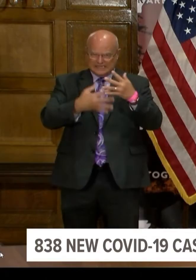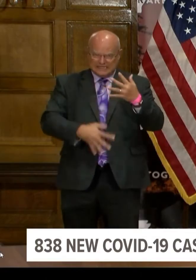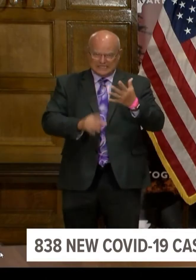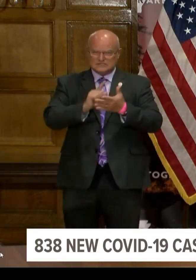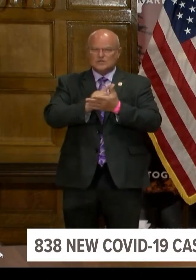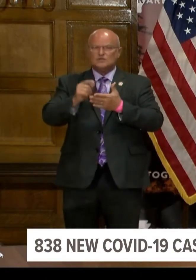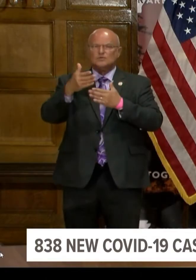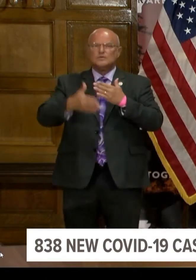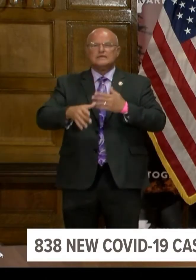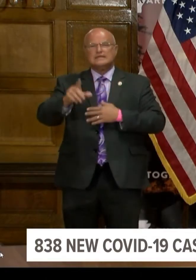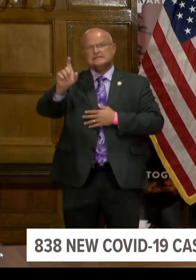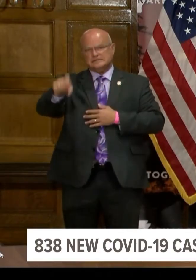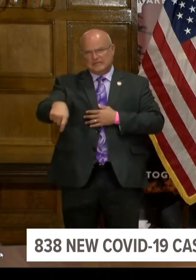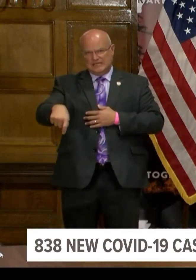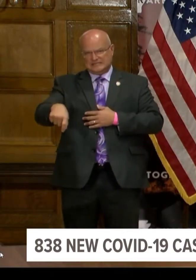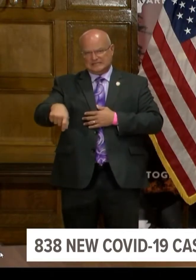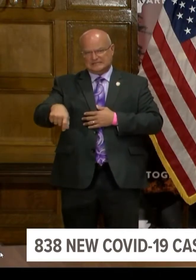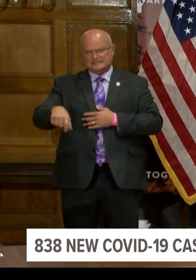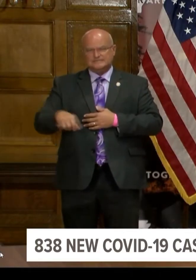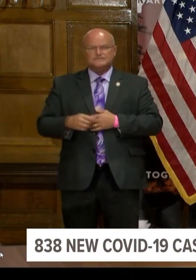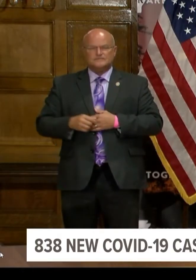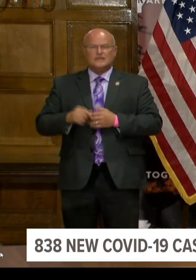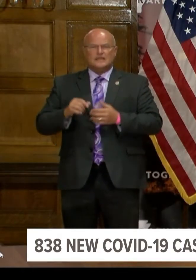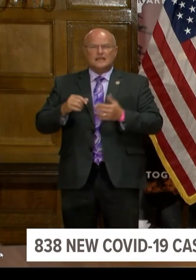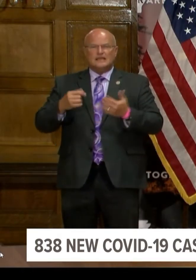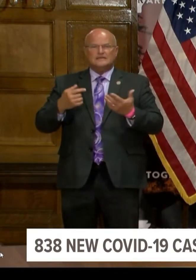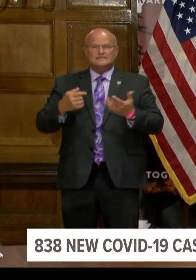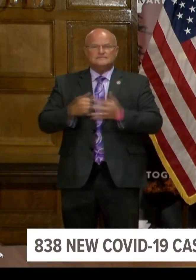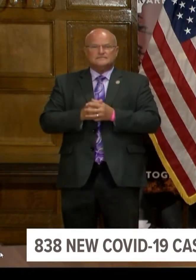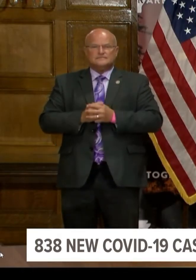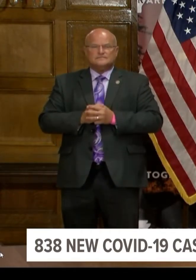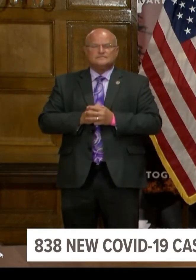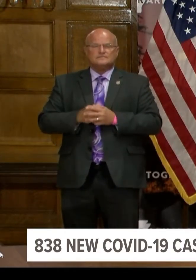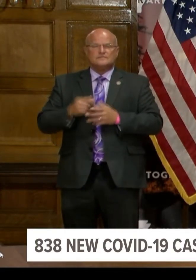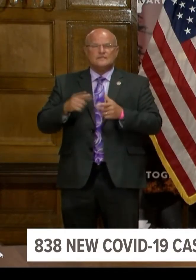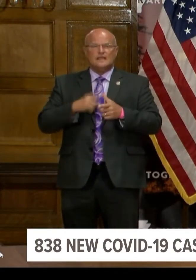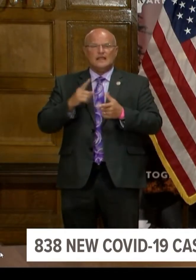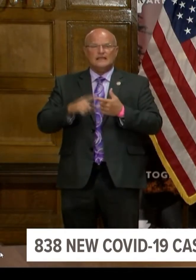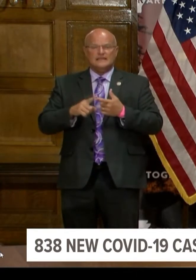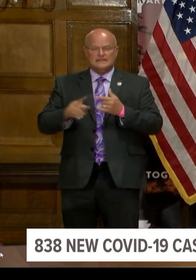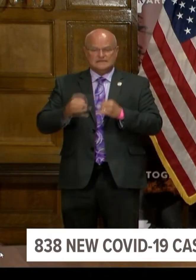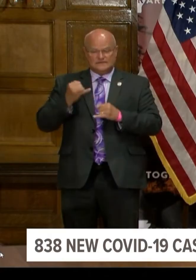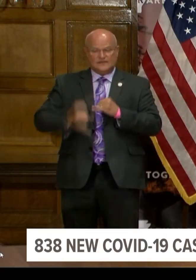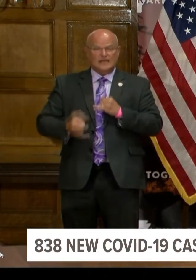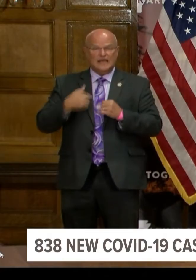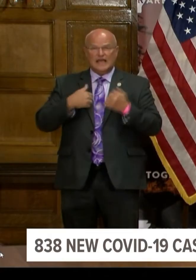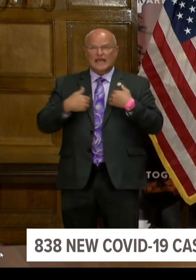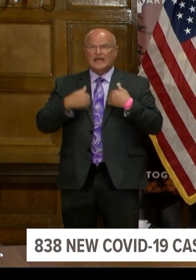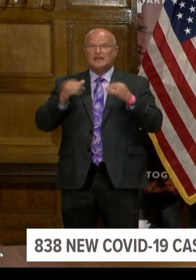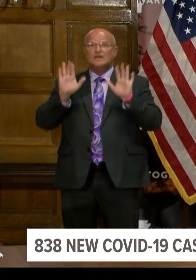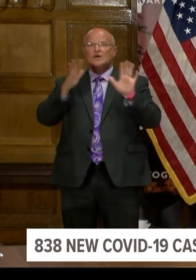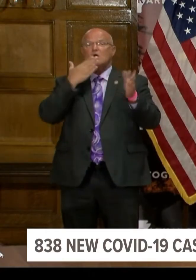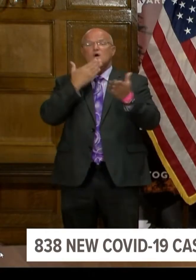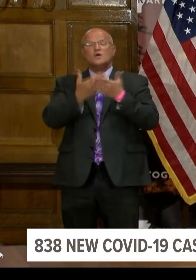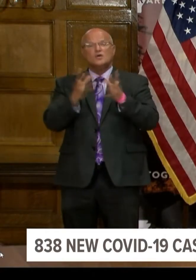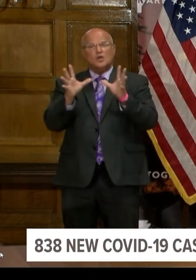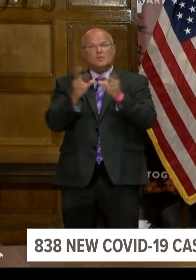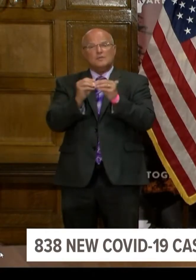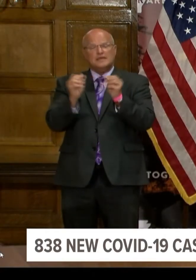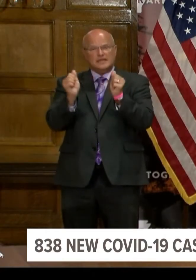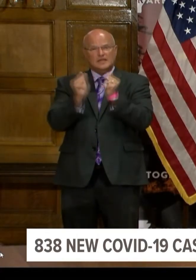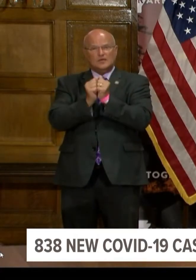on the weekend, and that's important for us. And then finally, I had a great meeting with